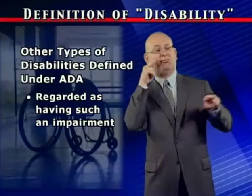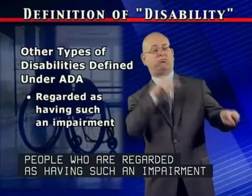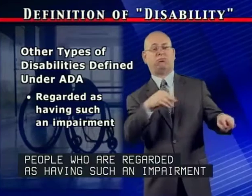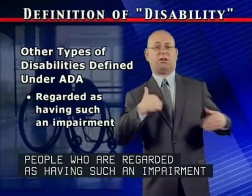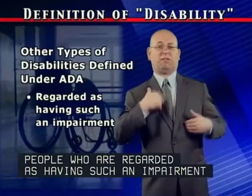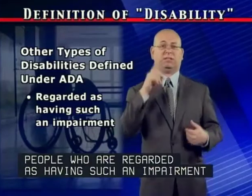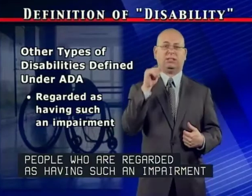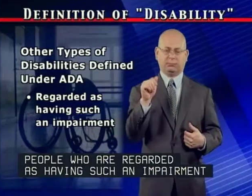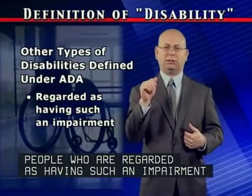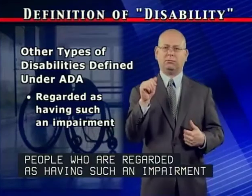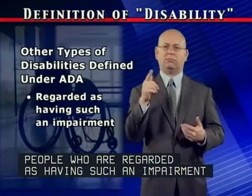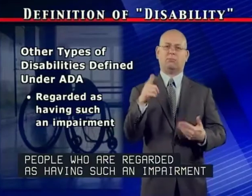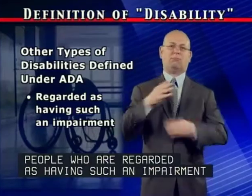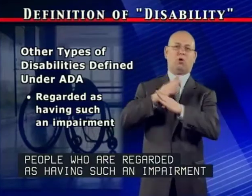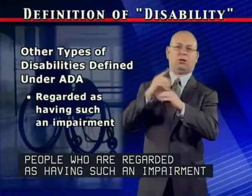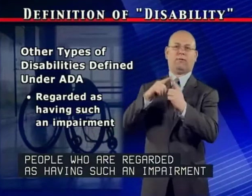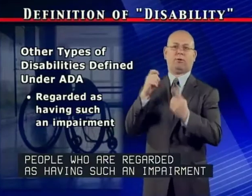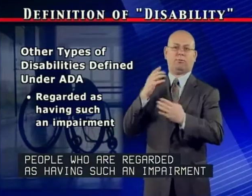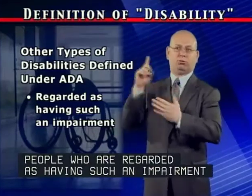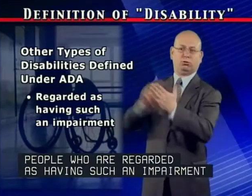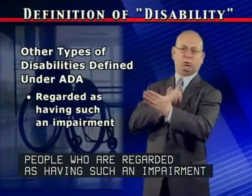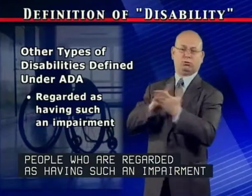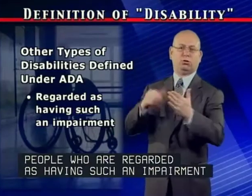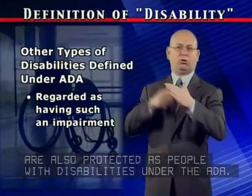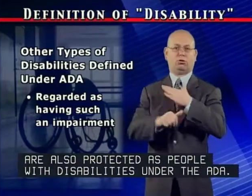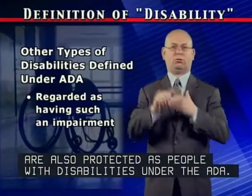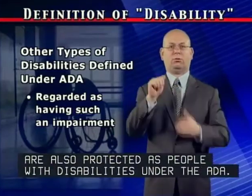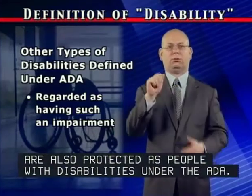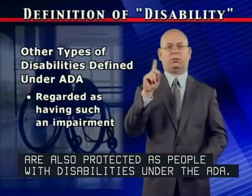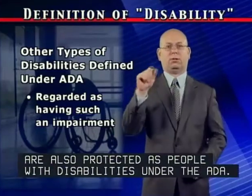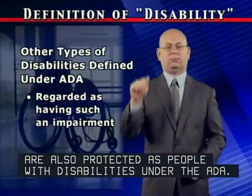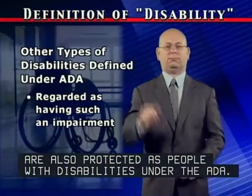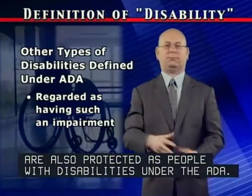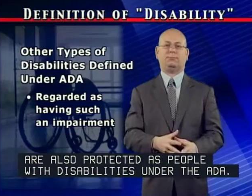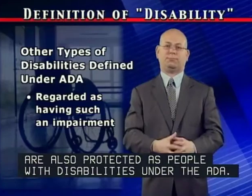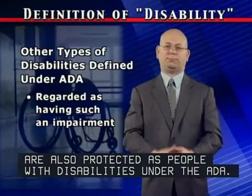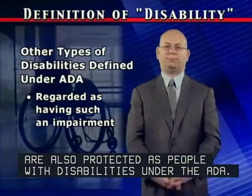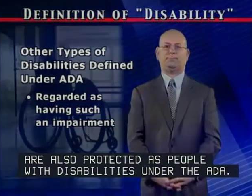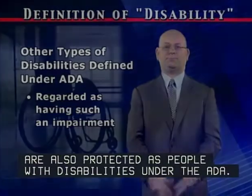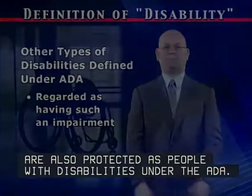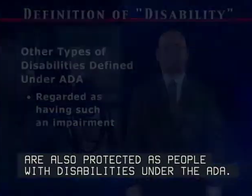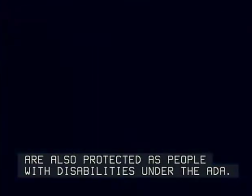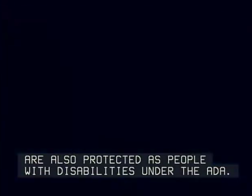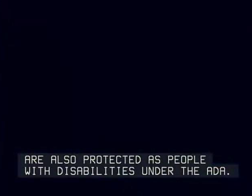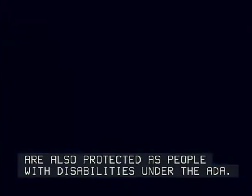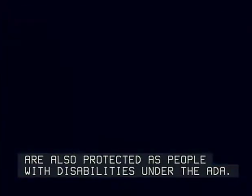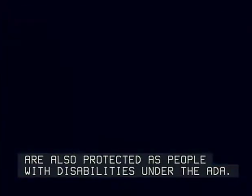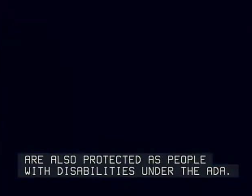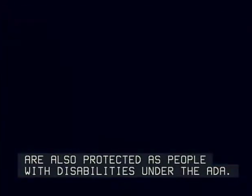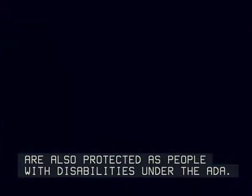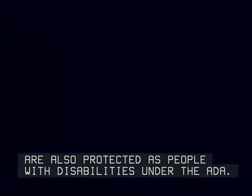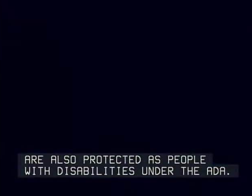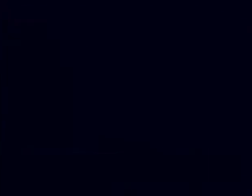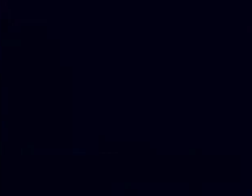People who are regarded as having such an impairment are also protected as people with disabilities under the ADA.